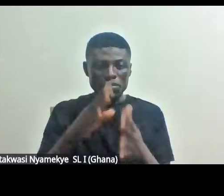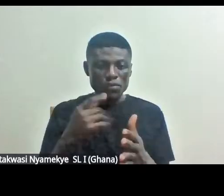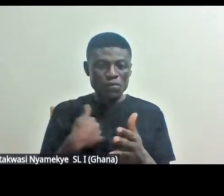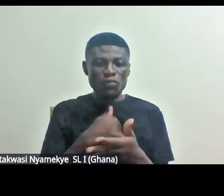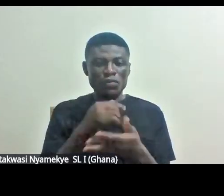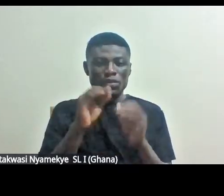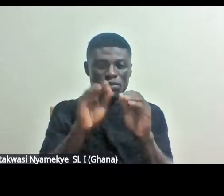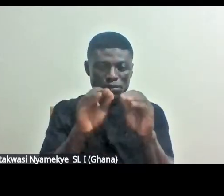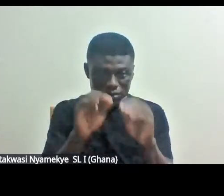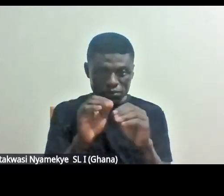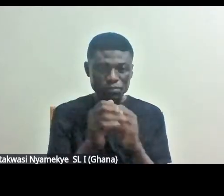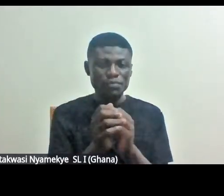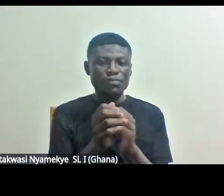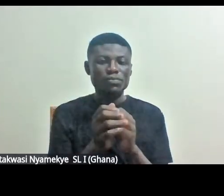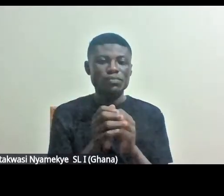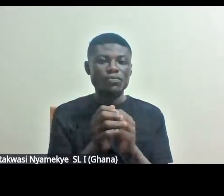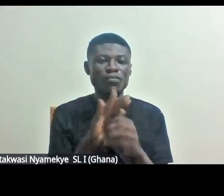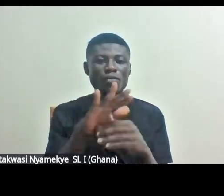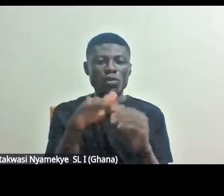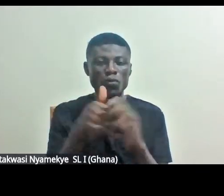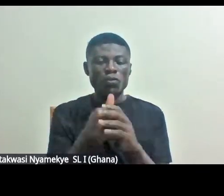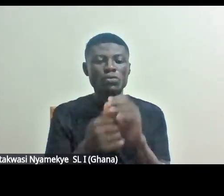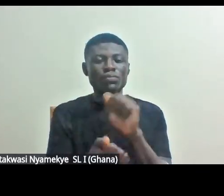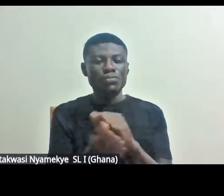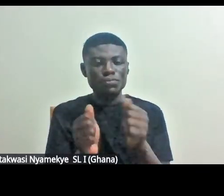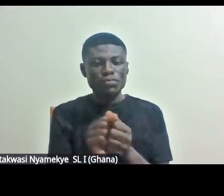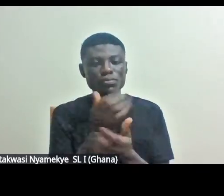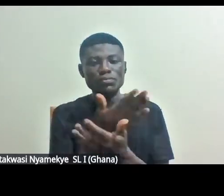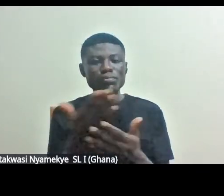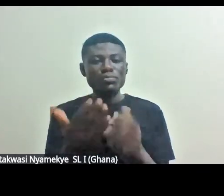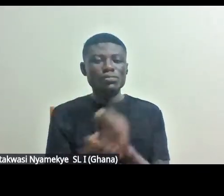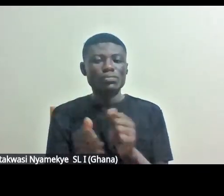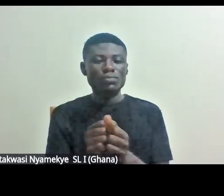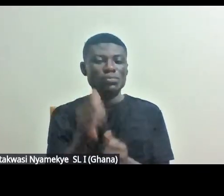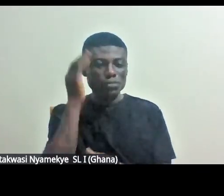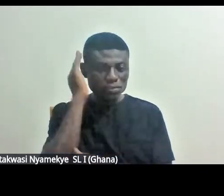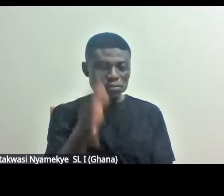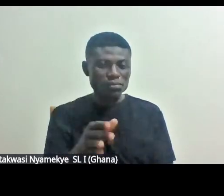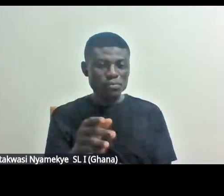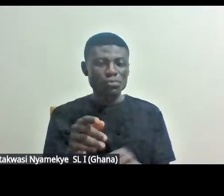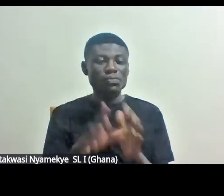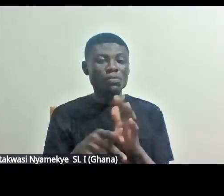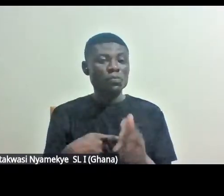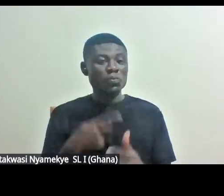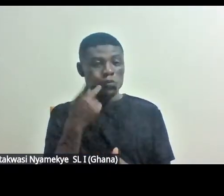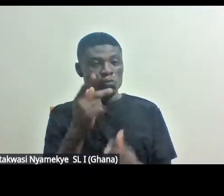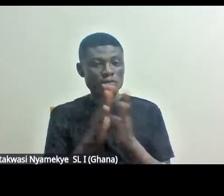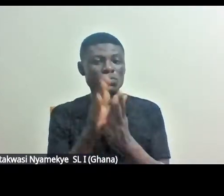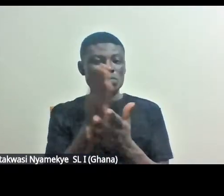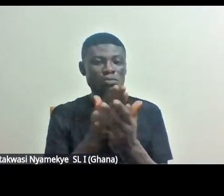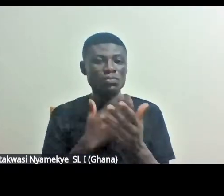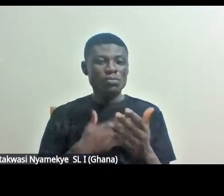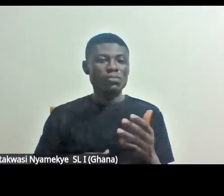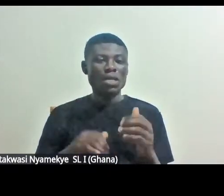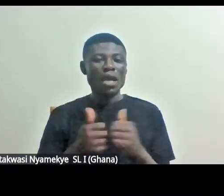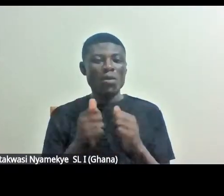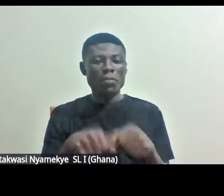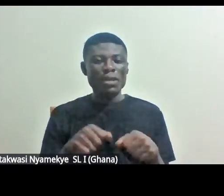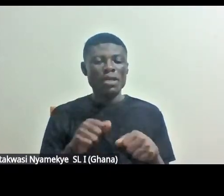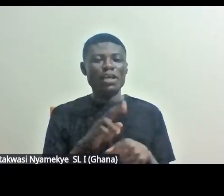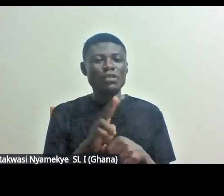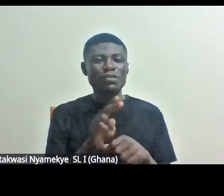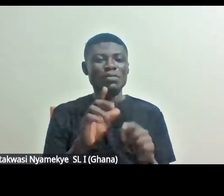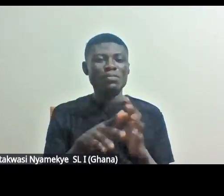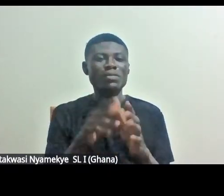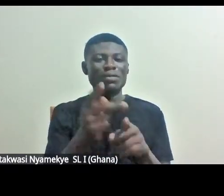them is going to change. Things are going to change. So I saw somebody asking, how can I use it? You can use it to